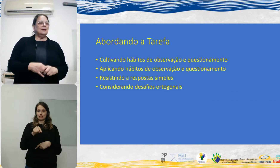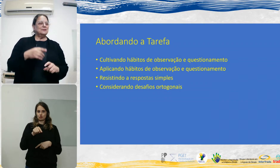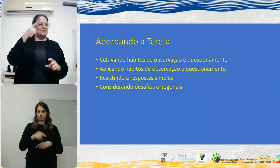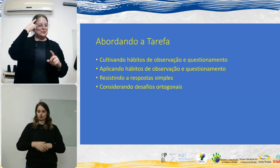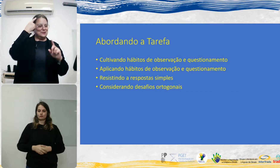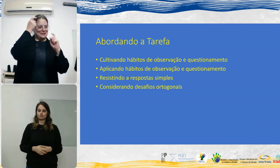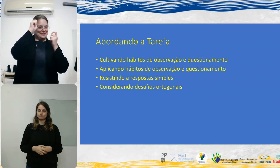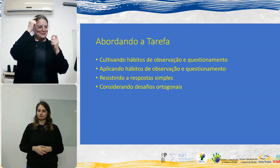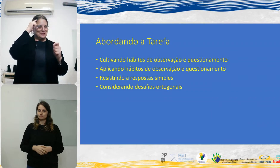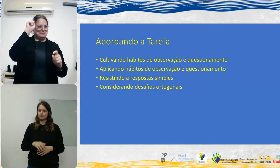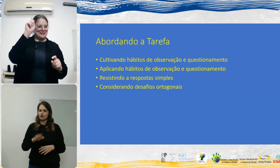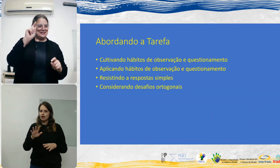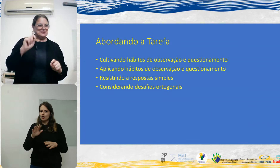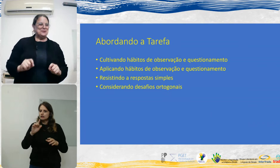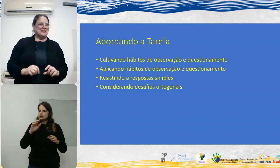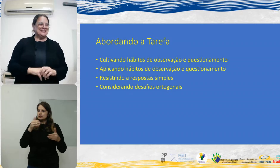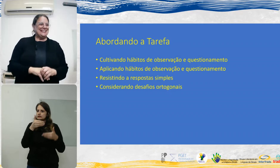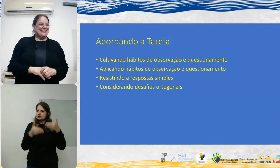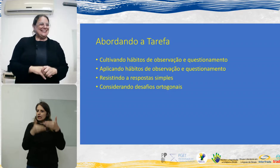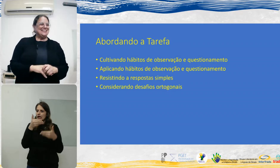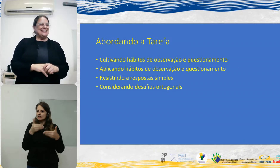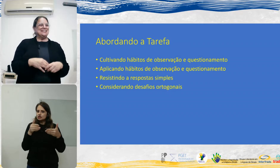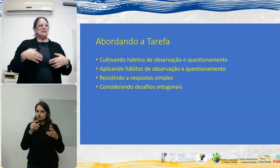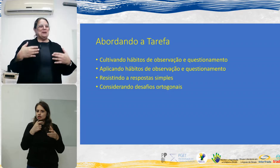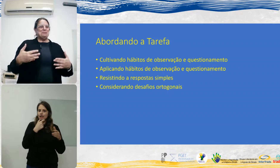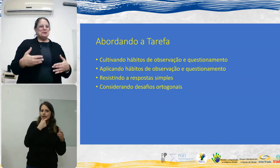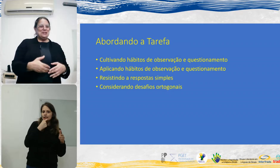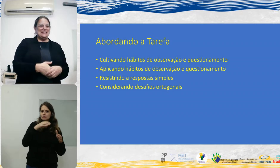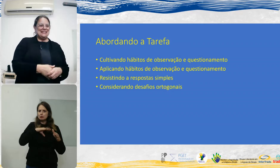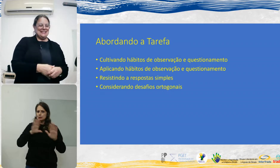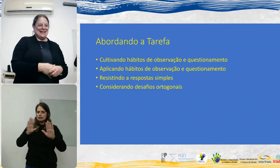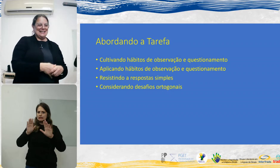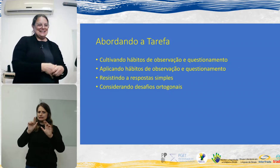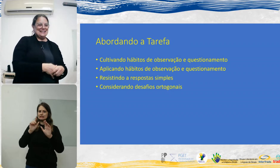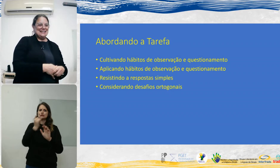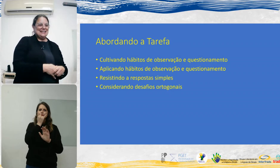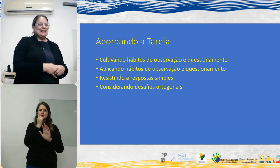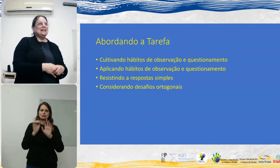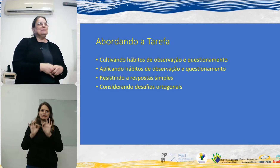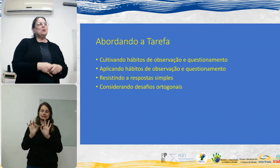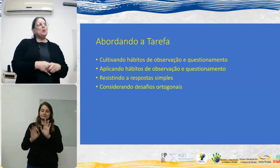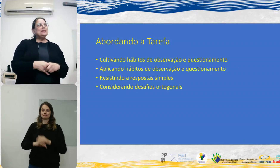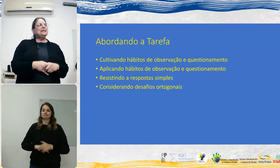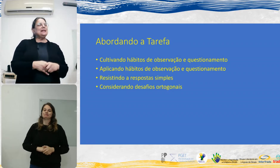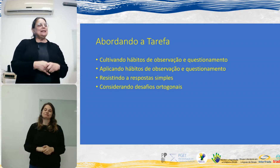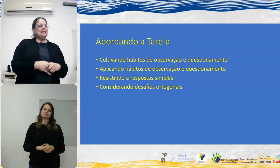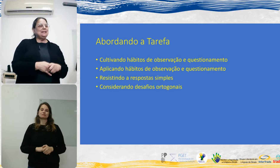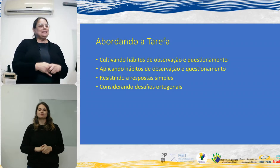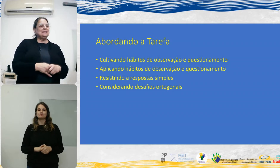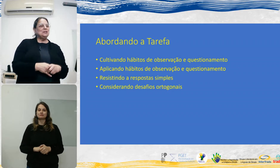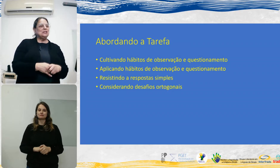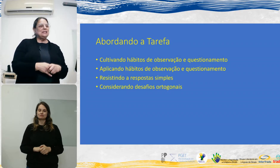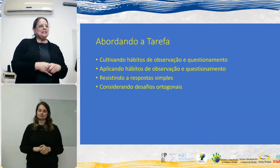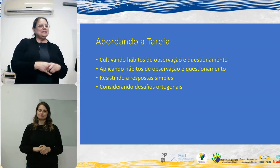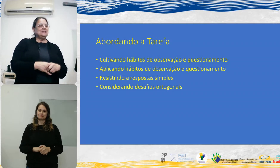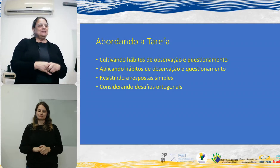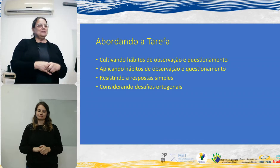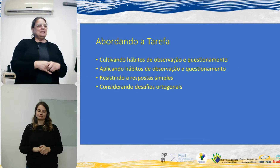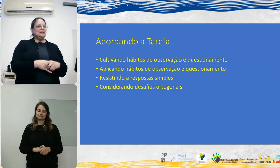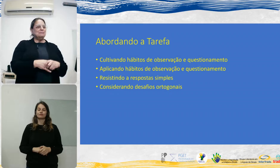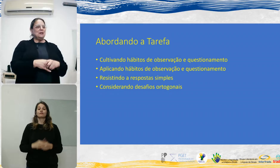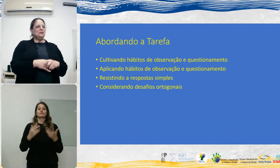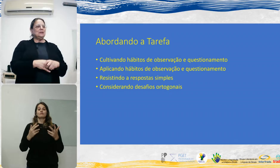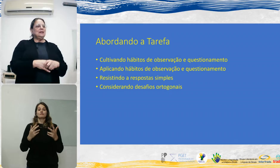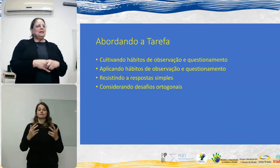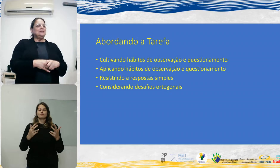Okay, I have to do the translation in my head. Hold on. All right, so approaching the task. One thing I think is good is to